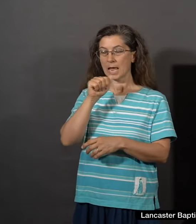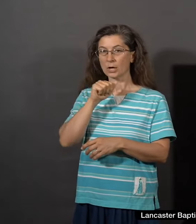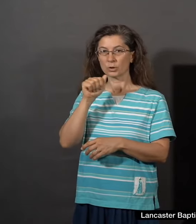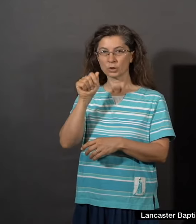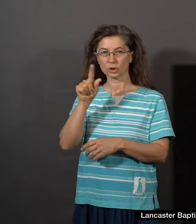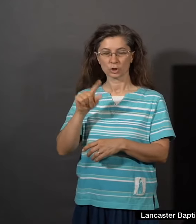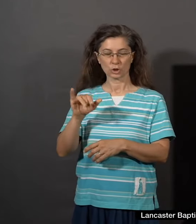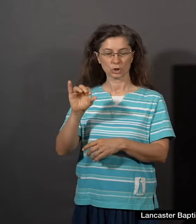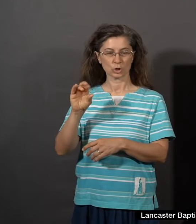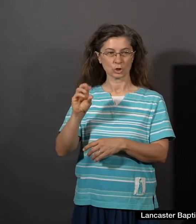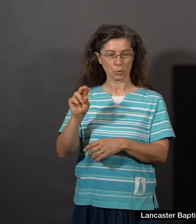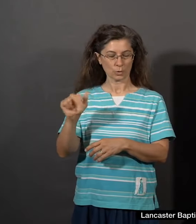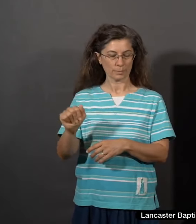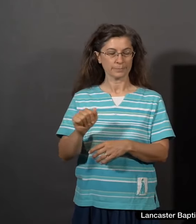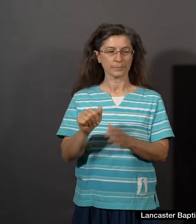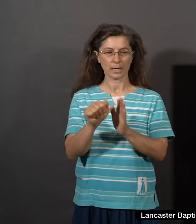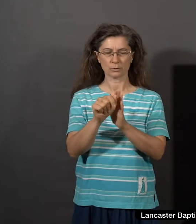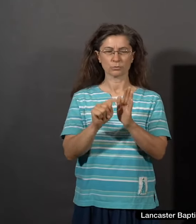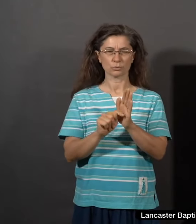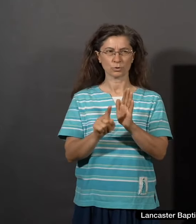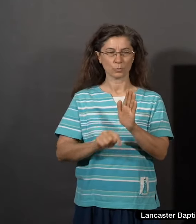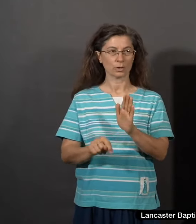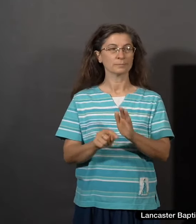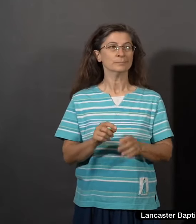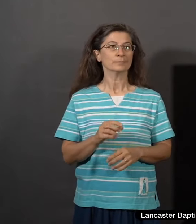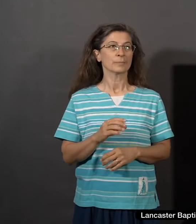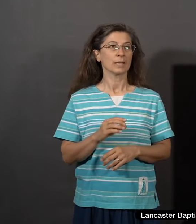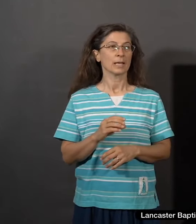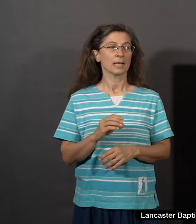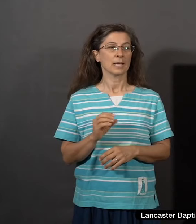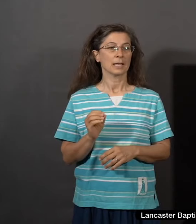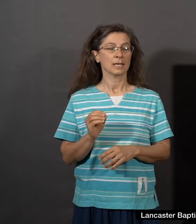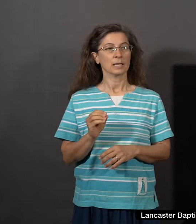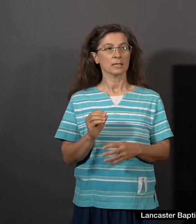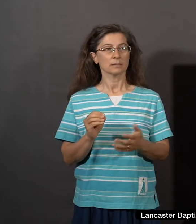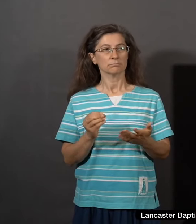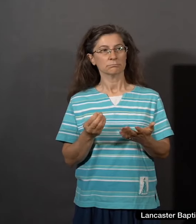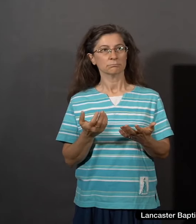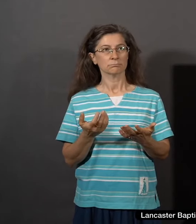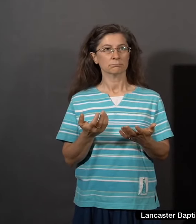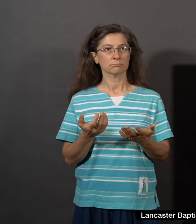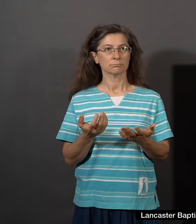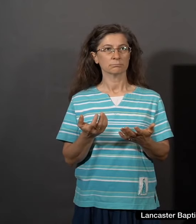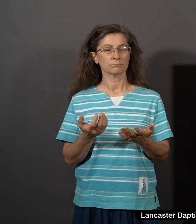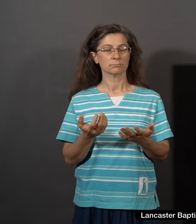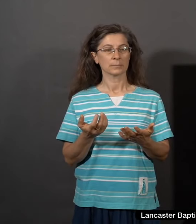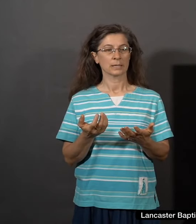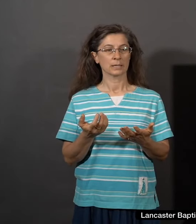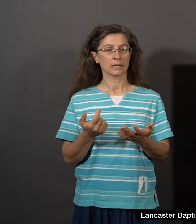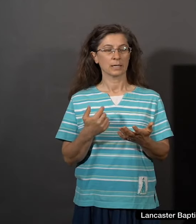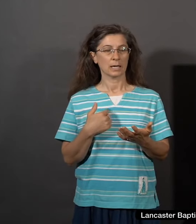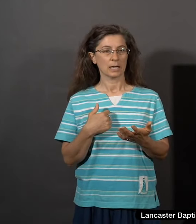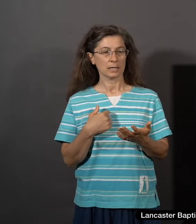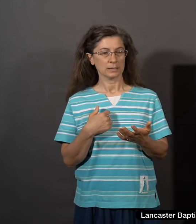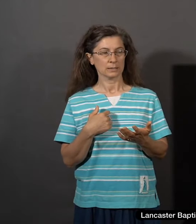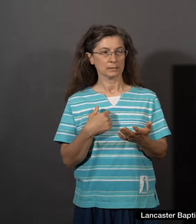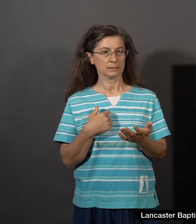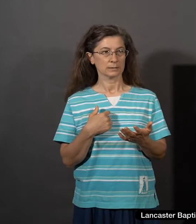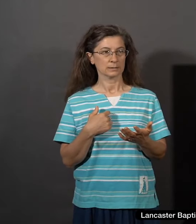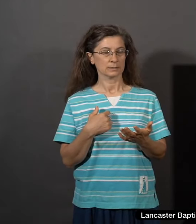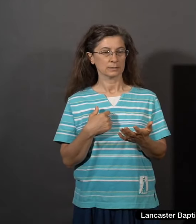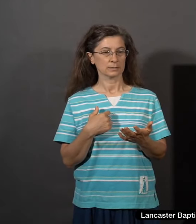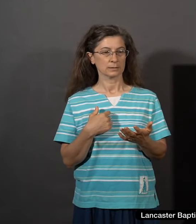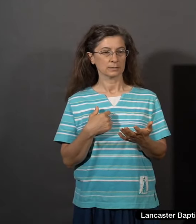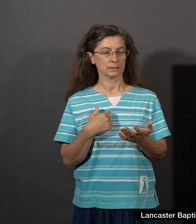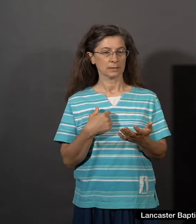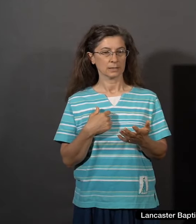uh spend not a lot of time just a few minutes here and there um basically uh to go and